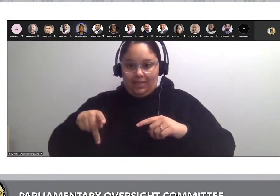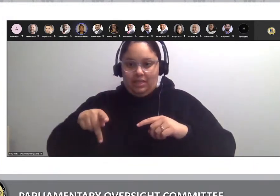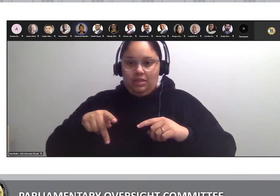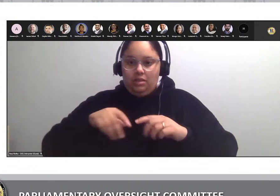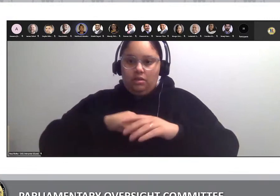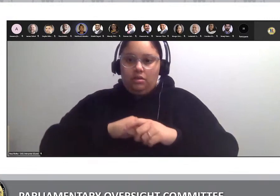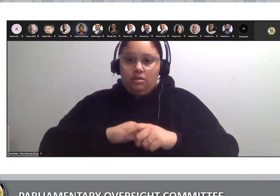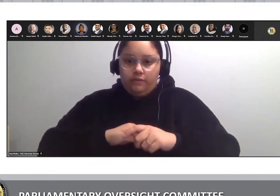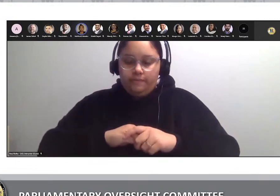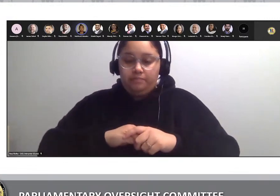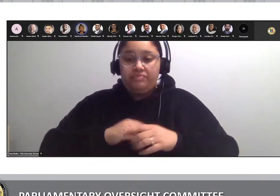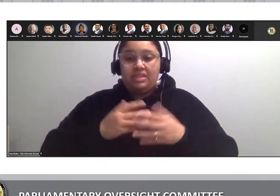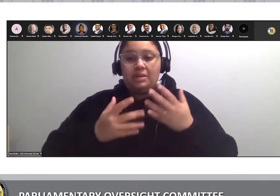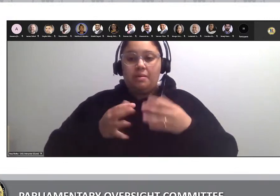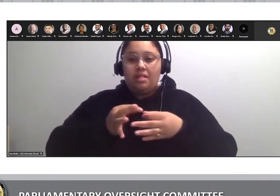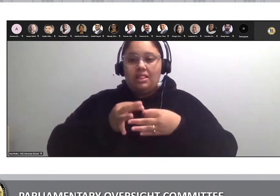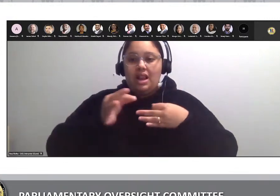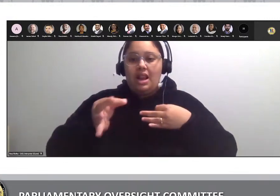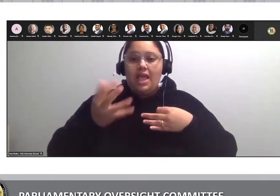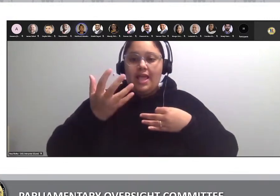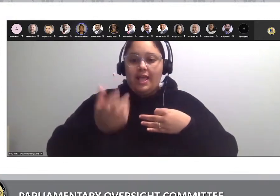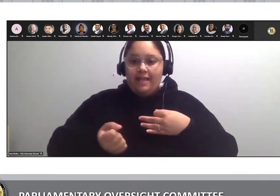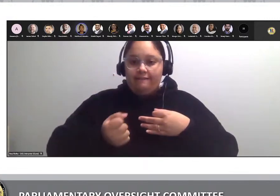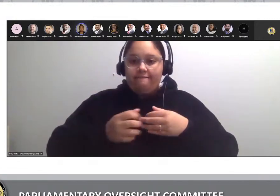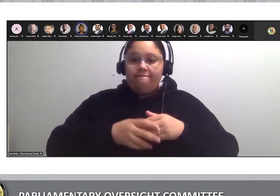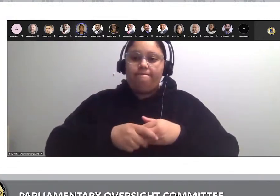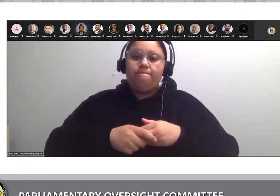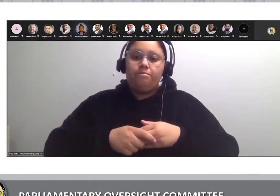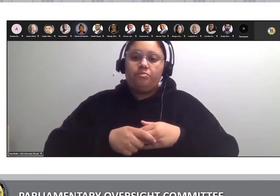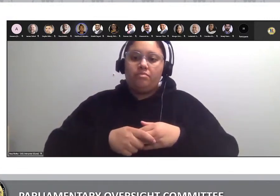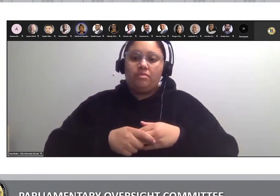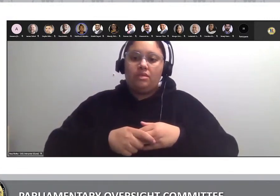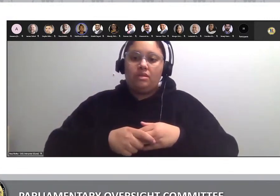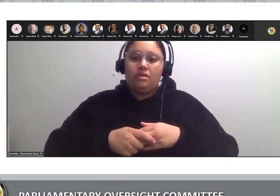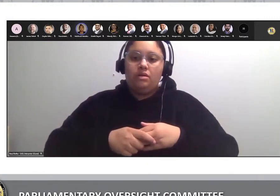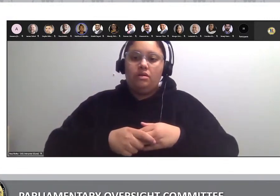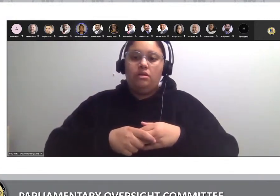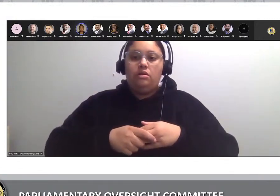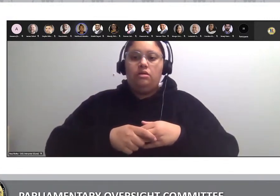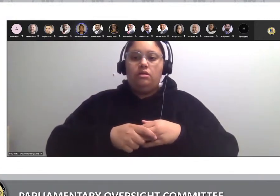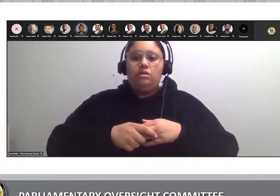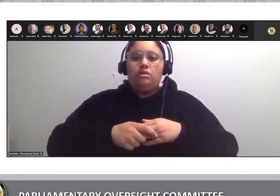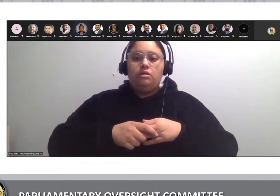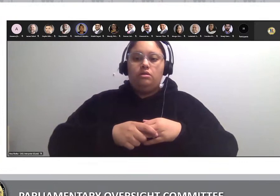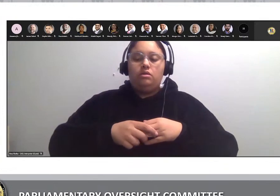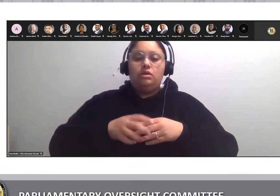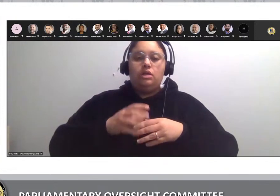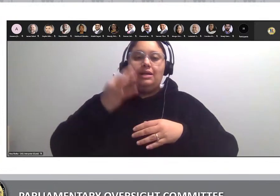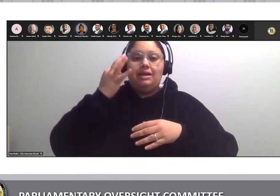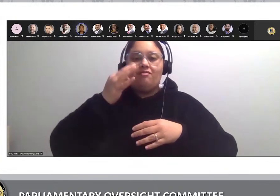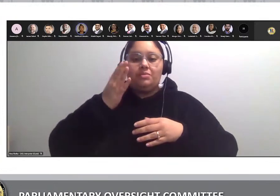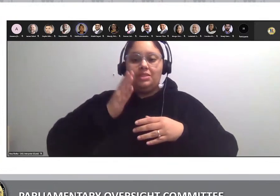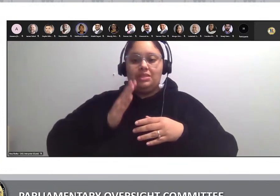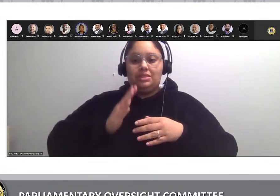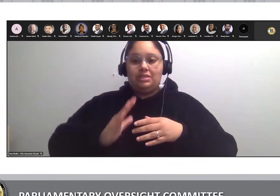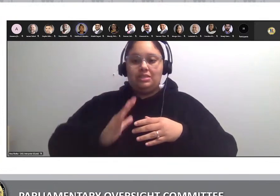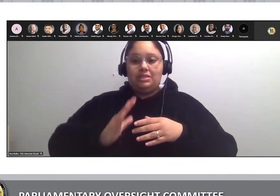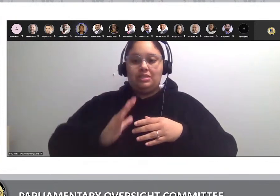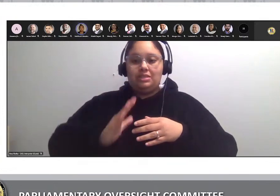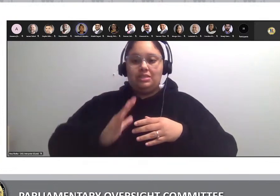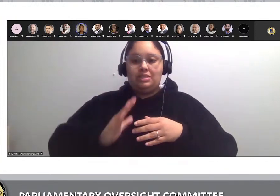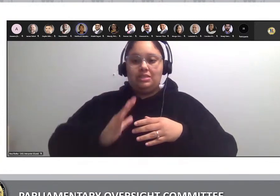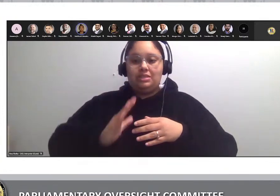a delay in the government side to react to that. Now, I want